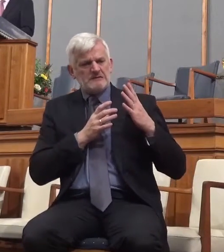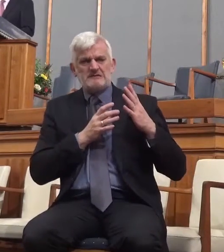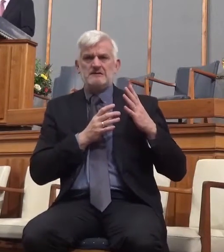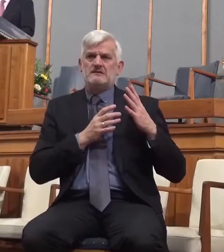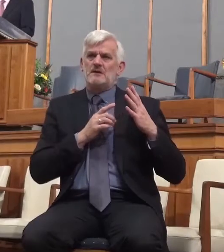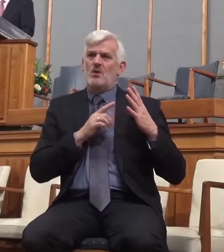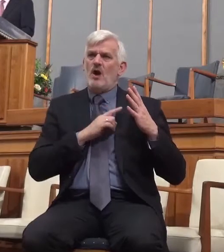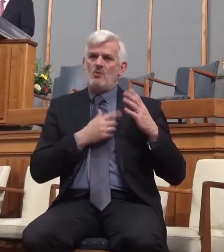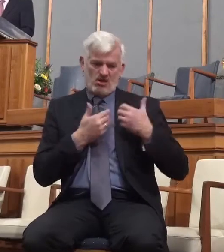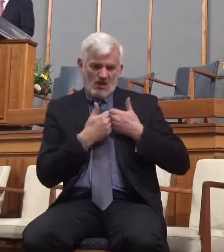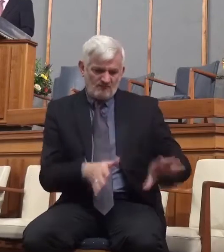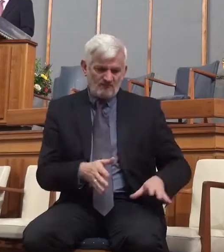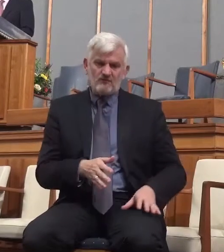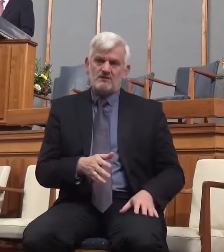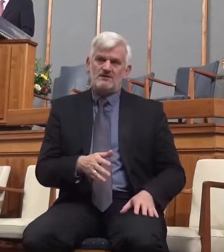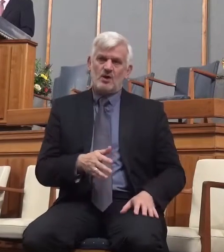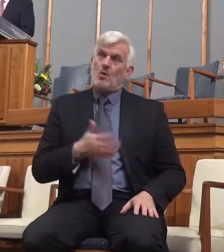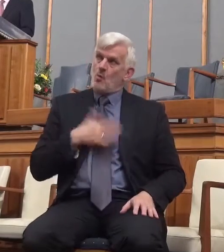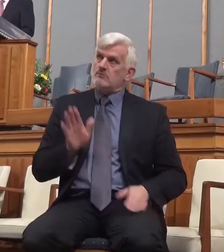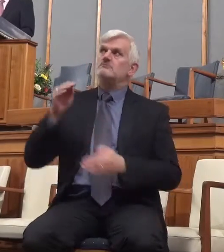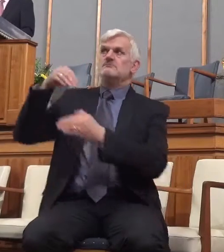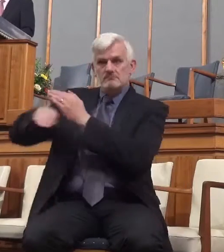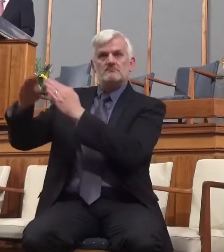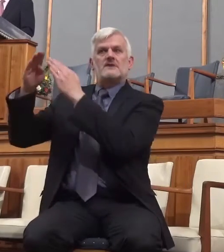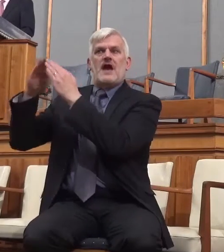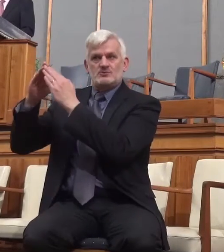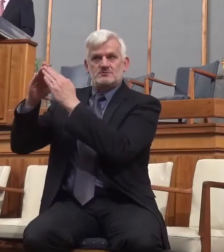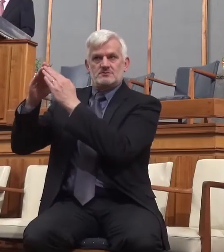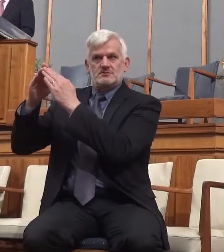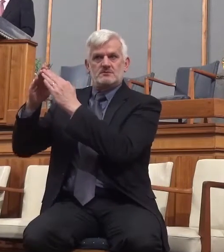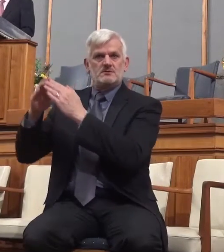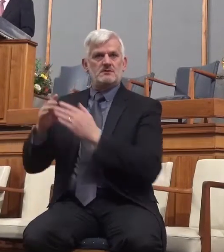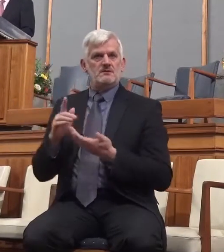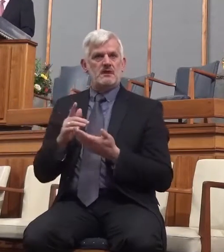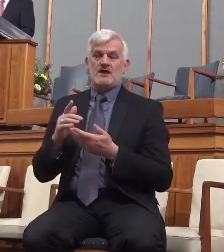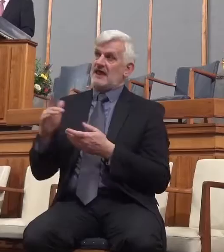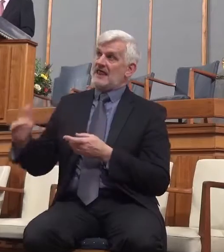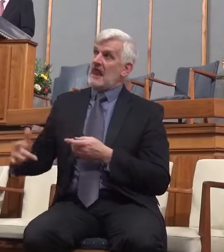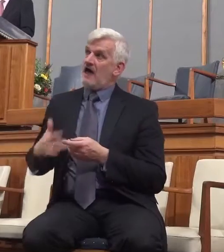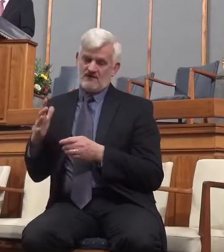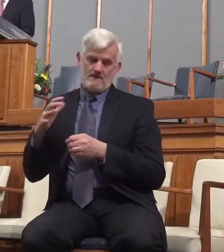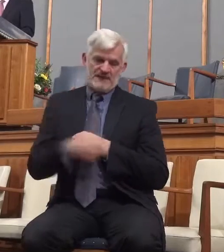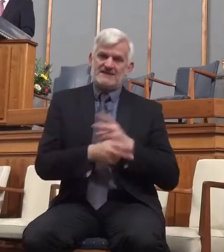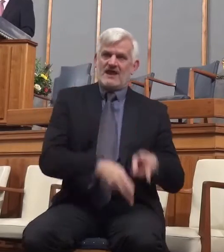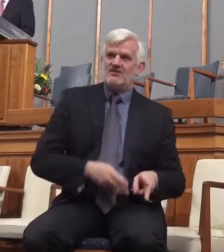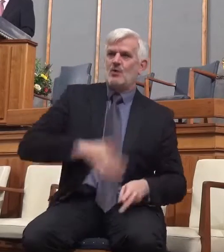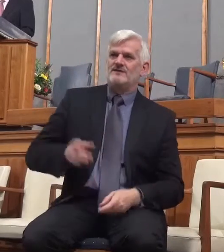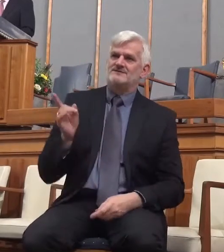be unclothed, but clothed upon, that mortality might be swallowed up of